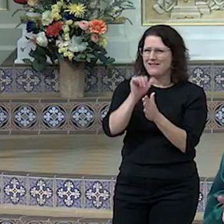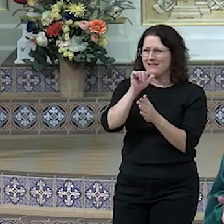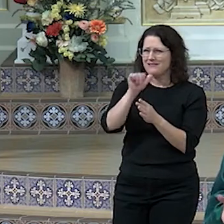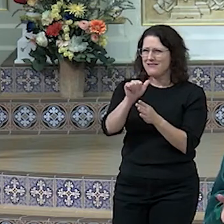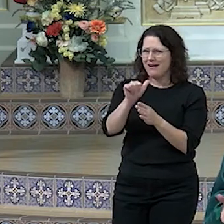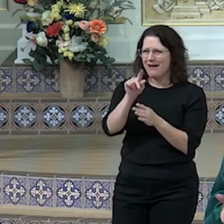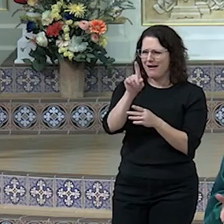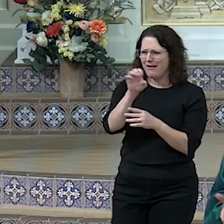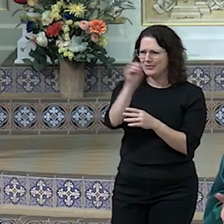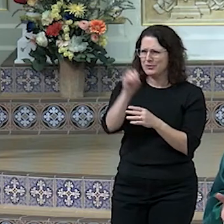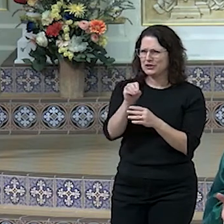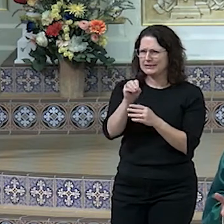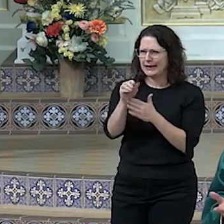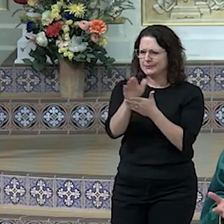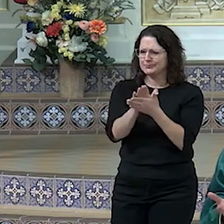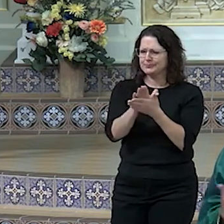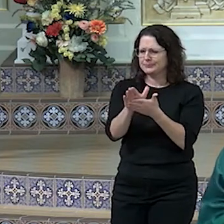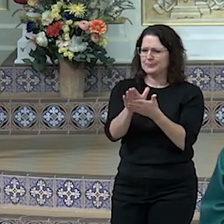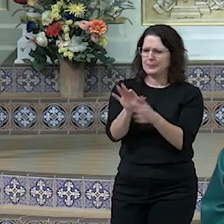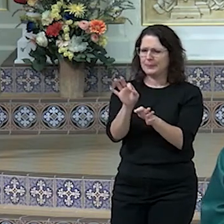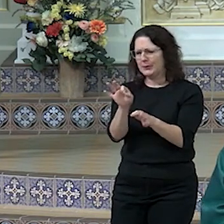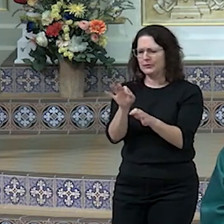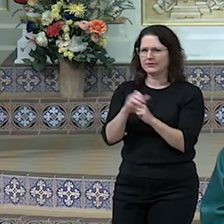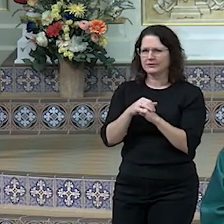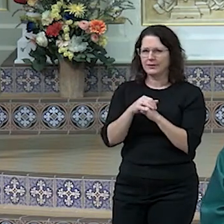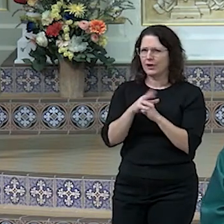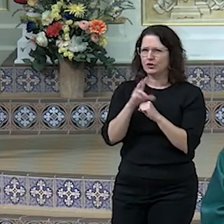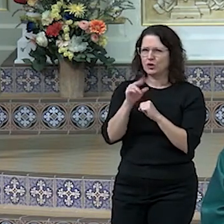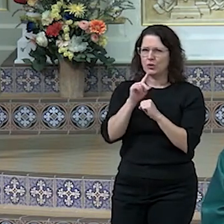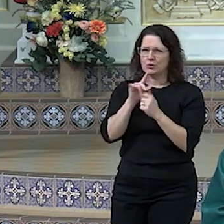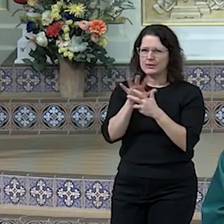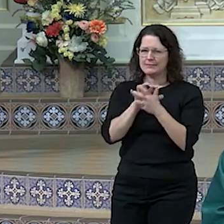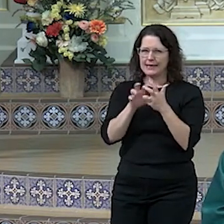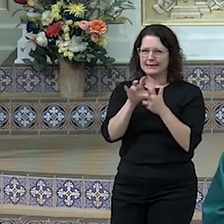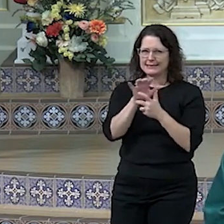100% pure. Maybe it's only me.